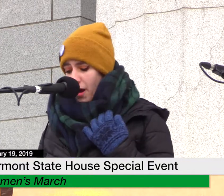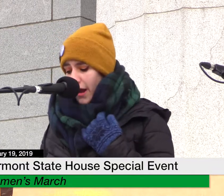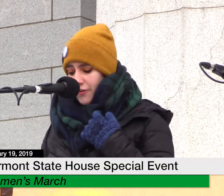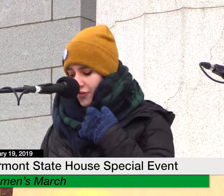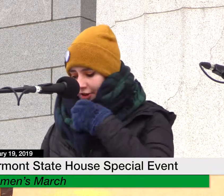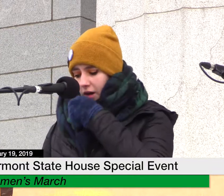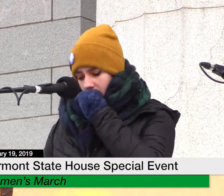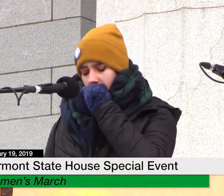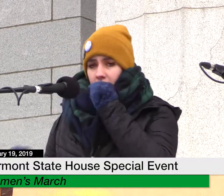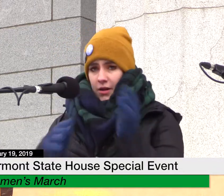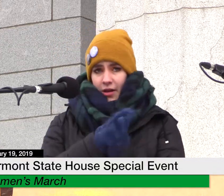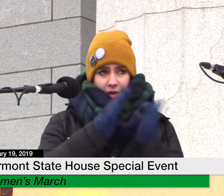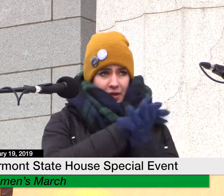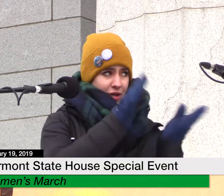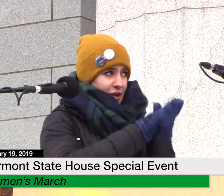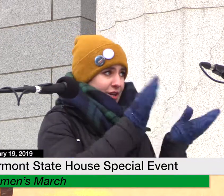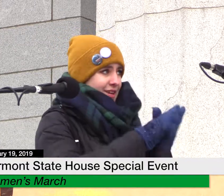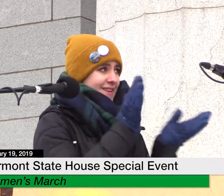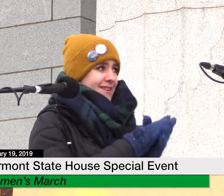so much.